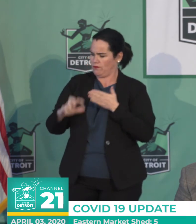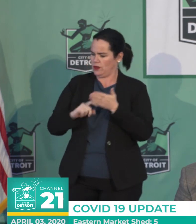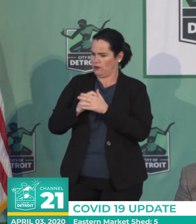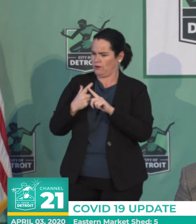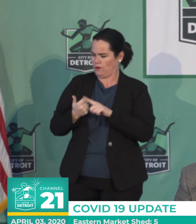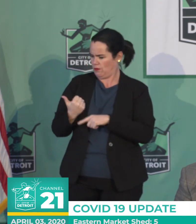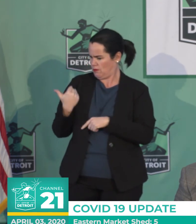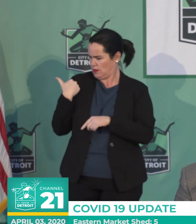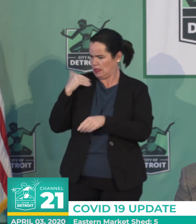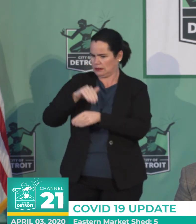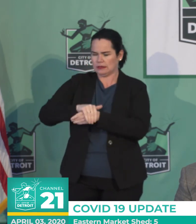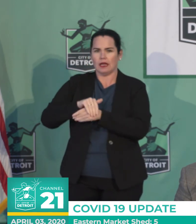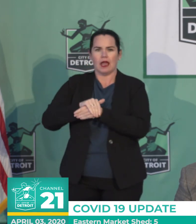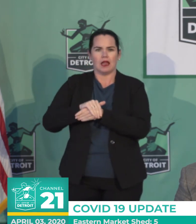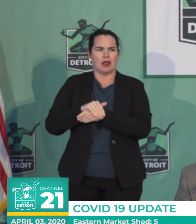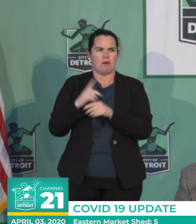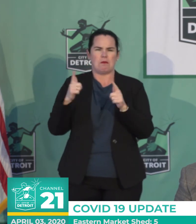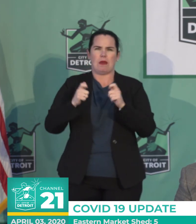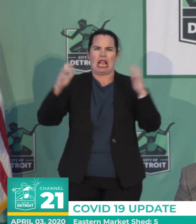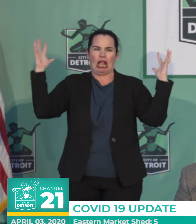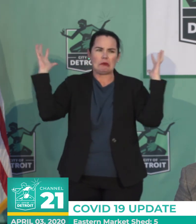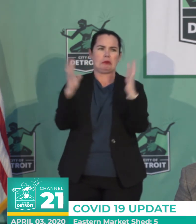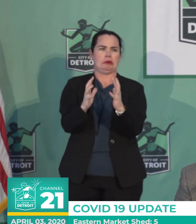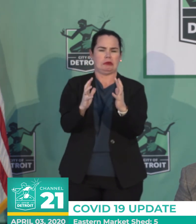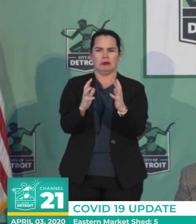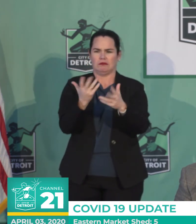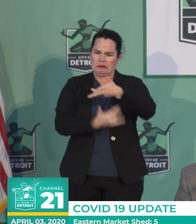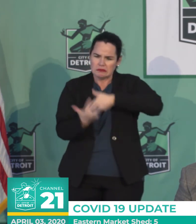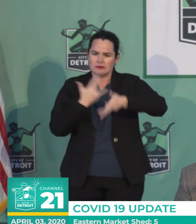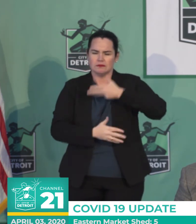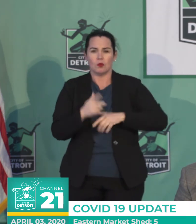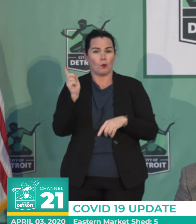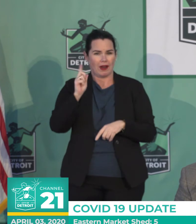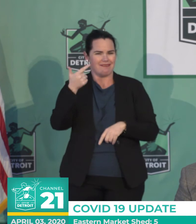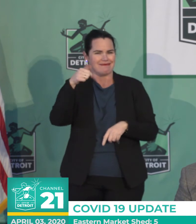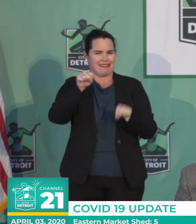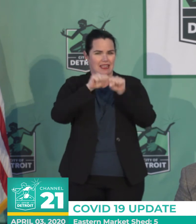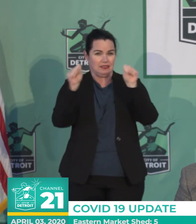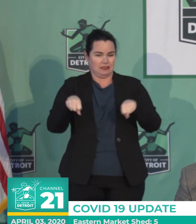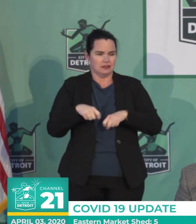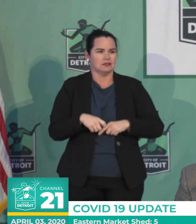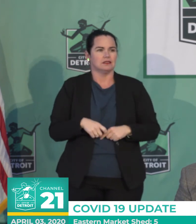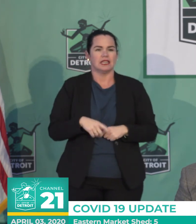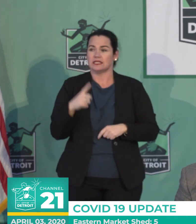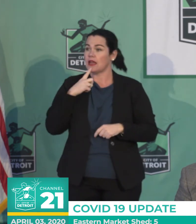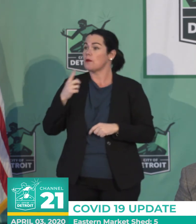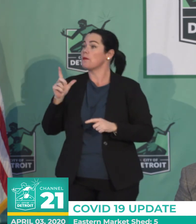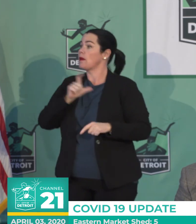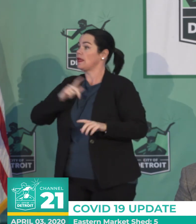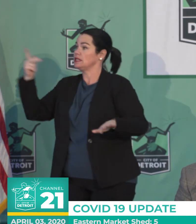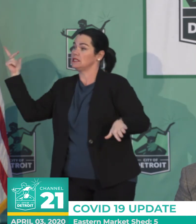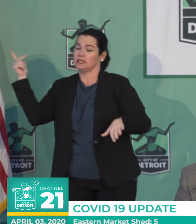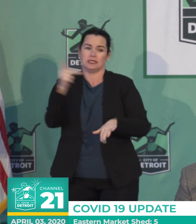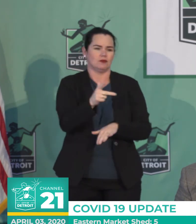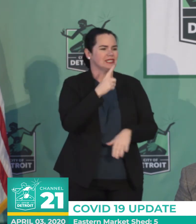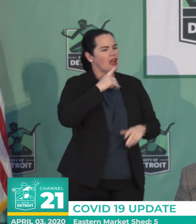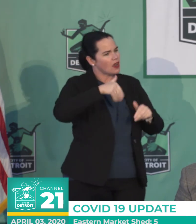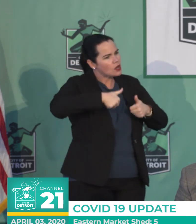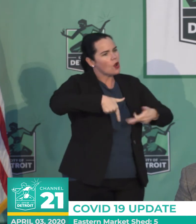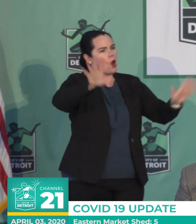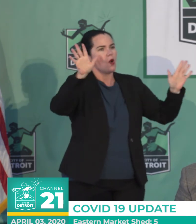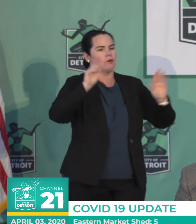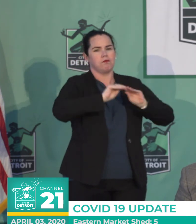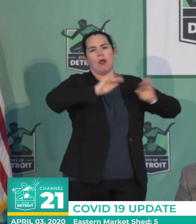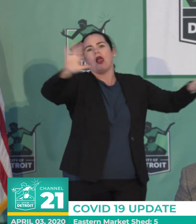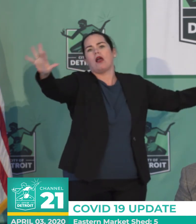was a big gathering at a Detroit gas station. They talked about when the police showed up that they needed to scatter.